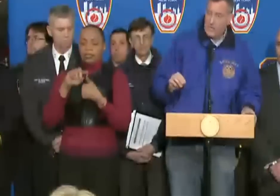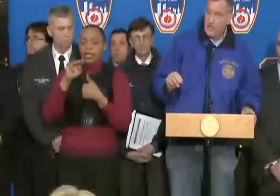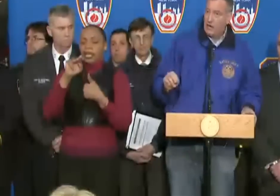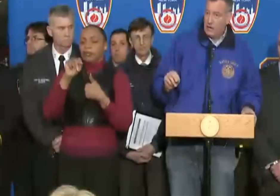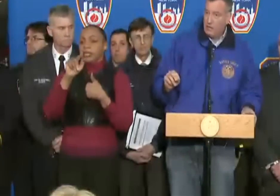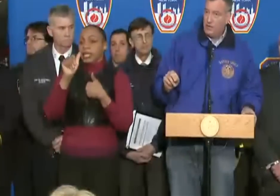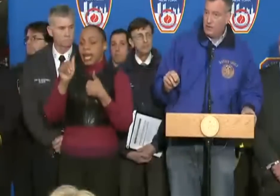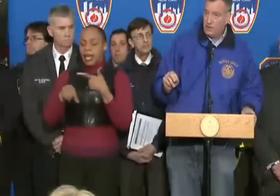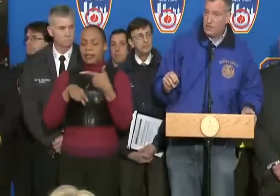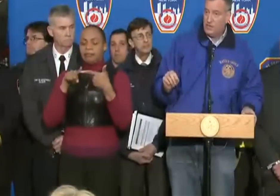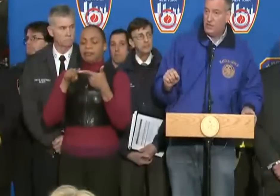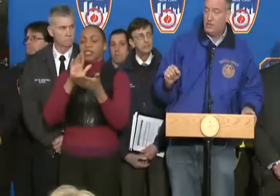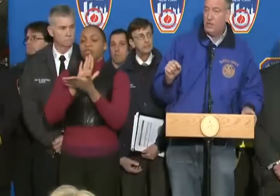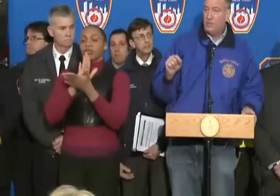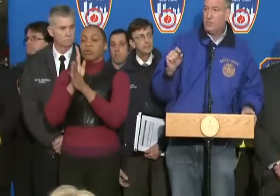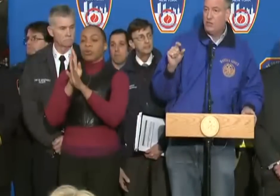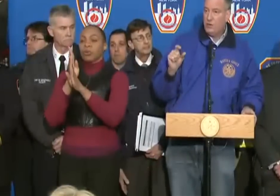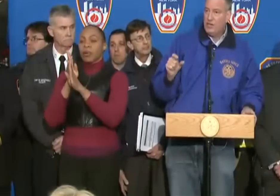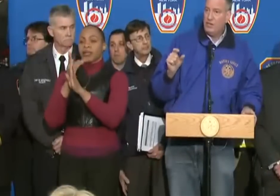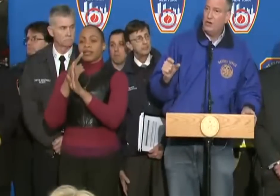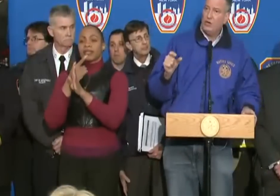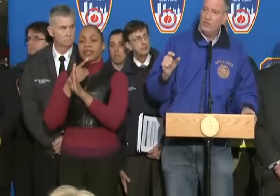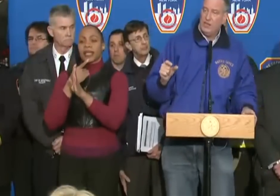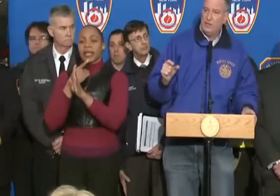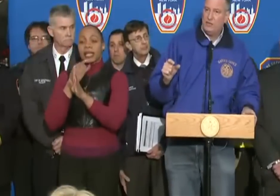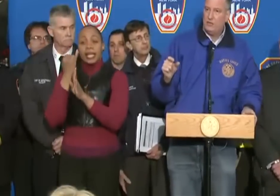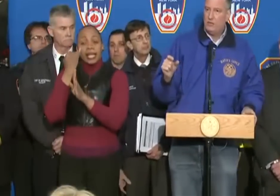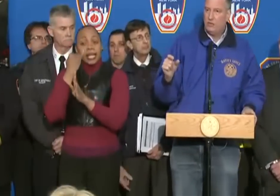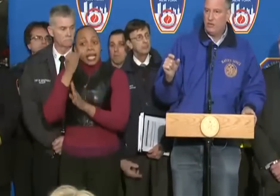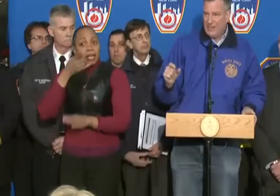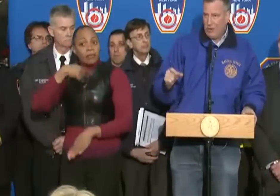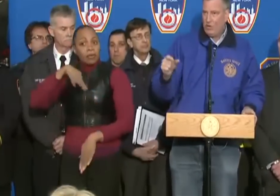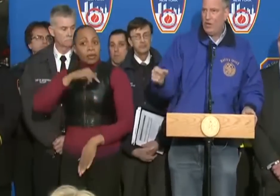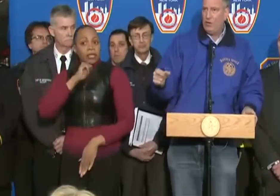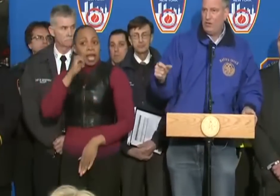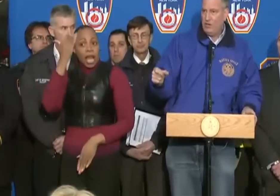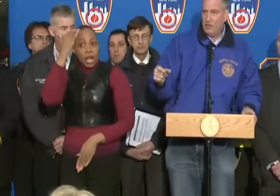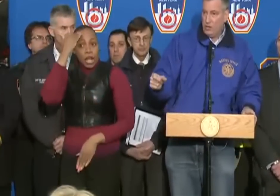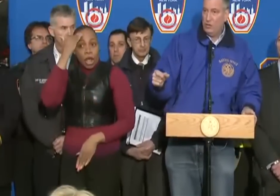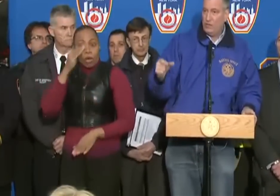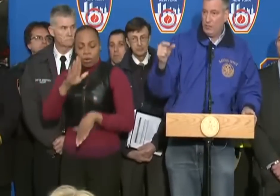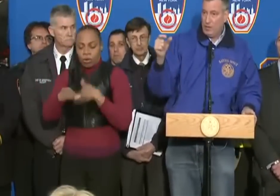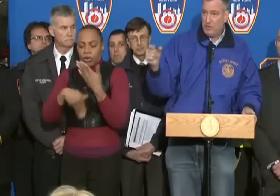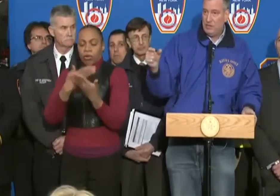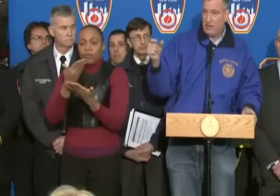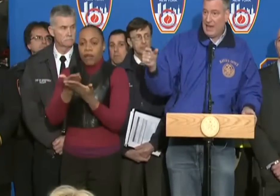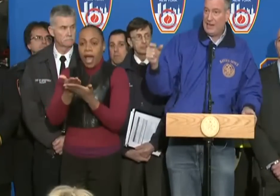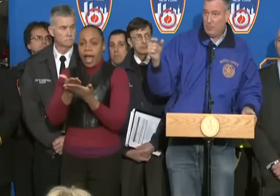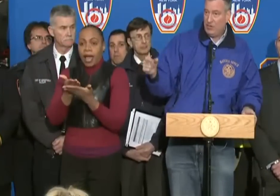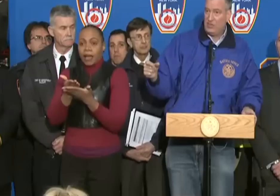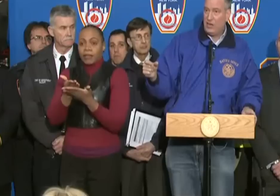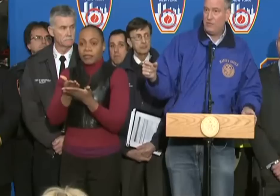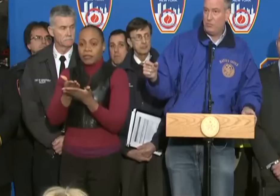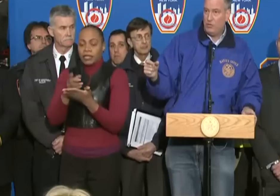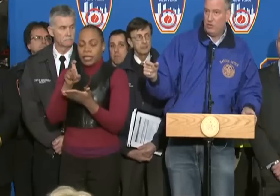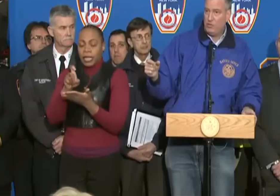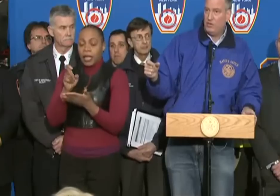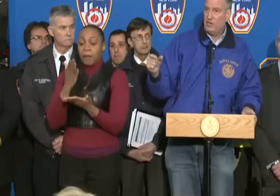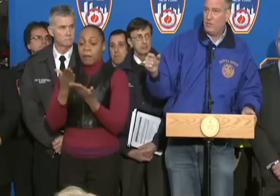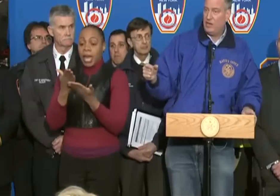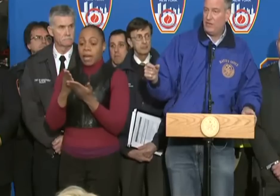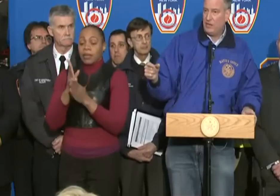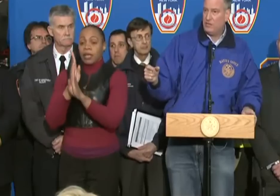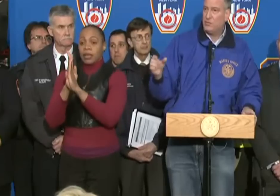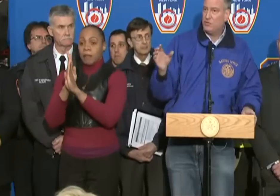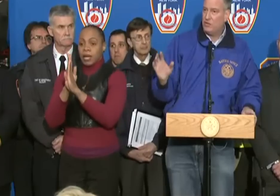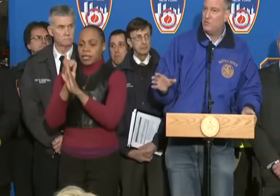And I said then, and I felt it distinctly, if we didn't know if kids could get where they were needed to go, if they might be at a bus stop for a prolonged period